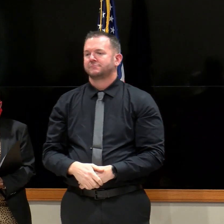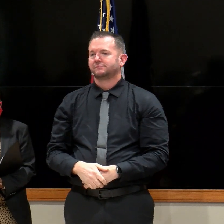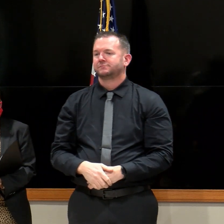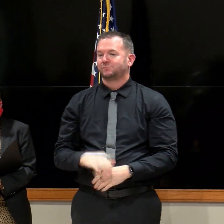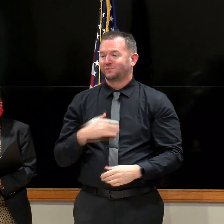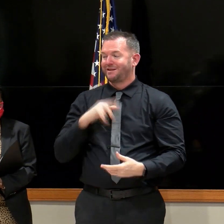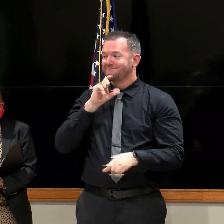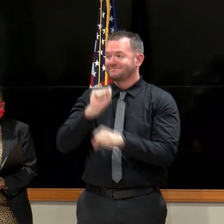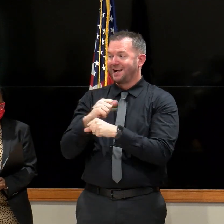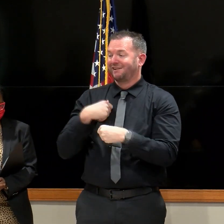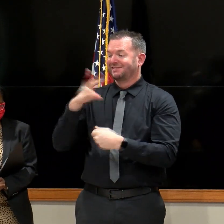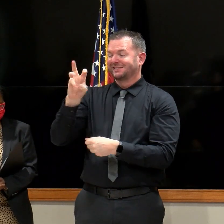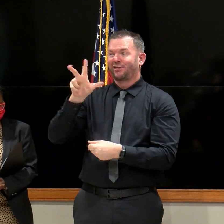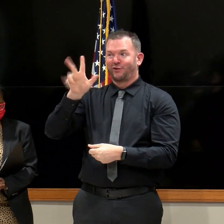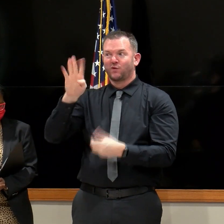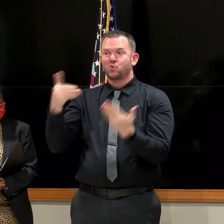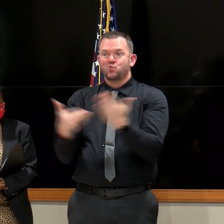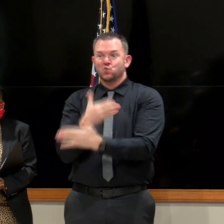to